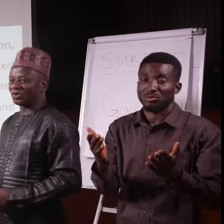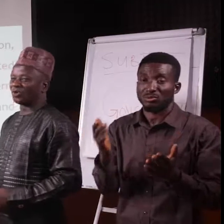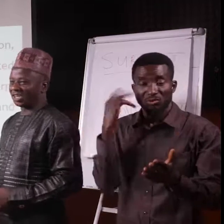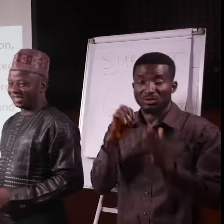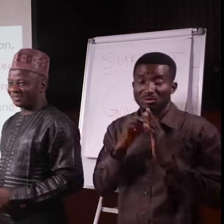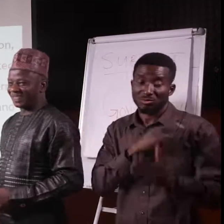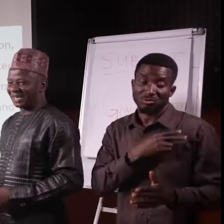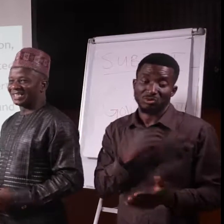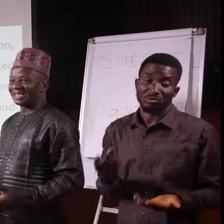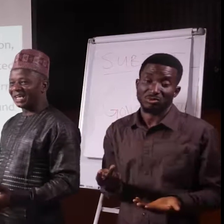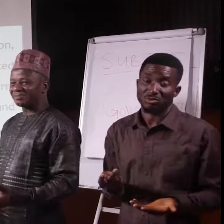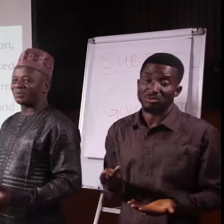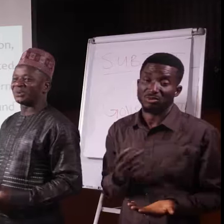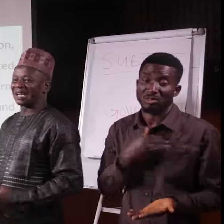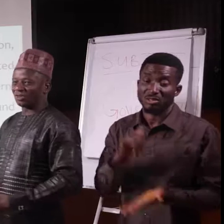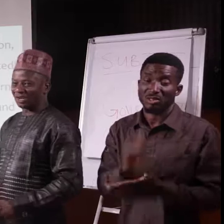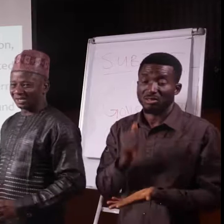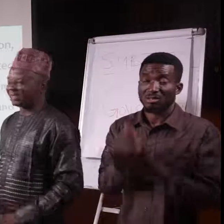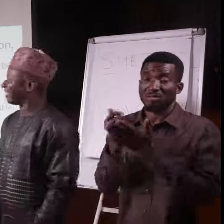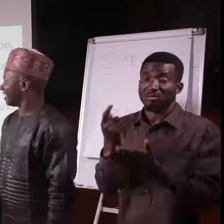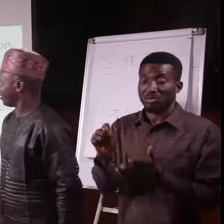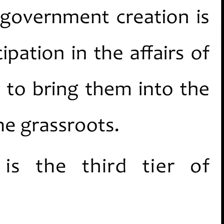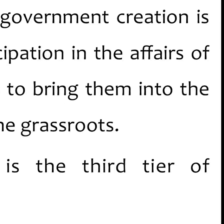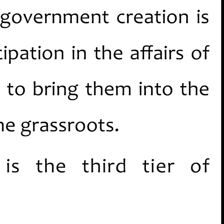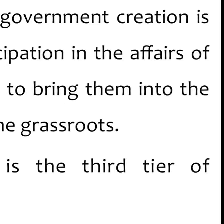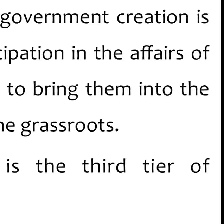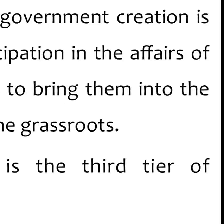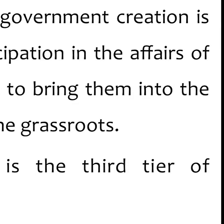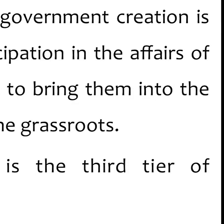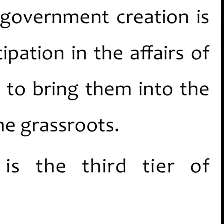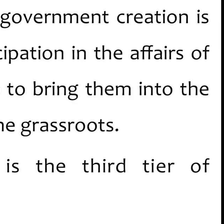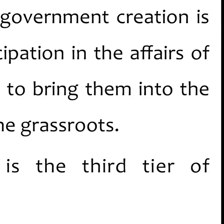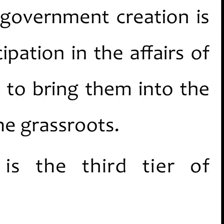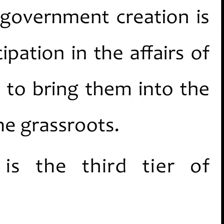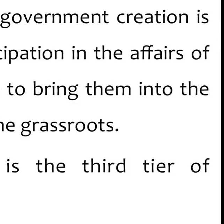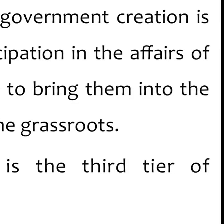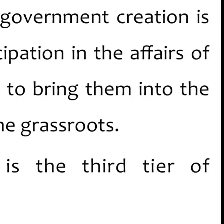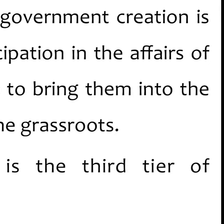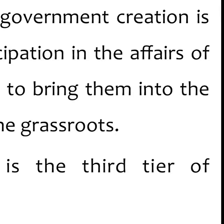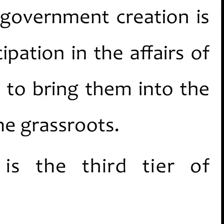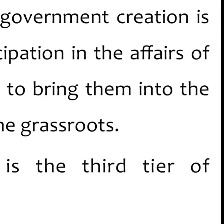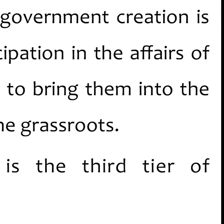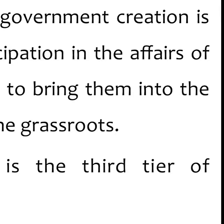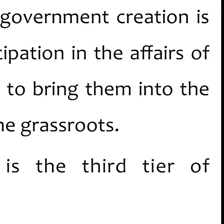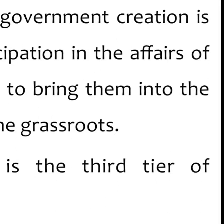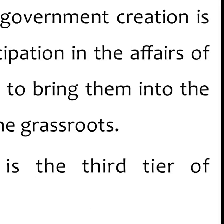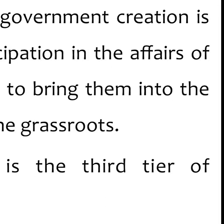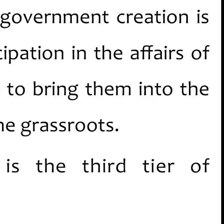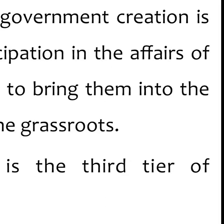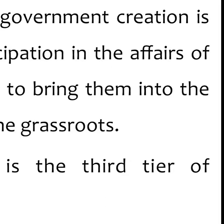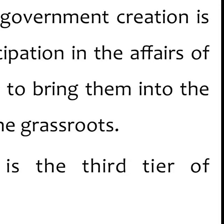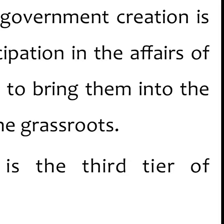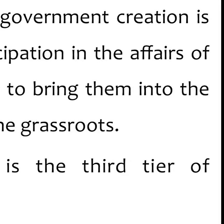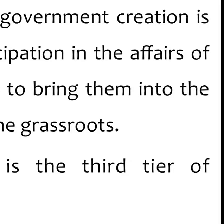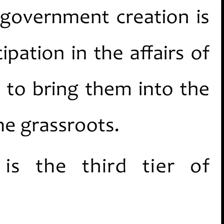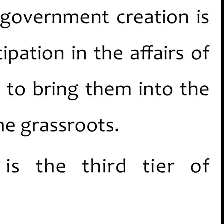homes or clinic, and that helps people at the local level. The essence of local government creation is to involve